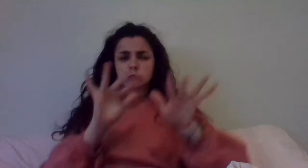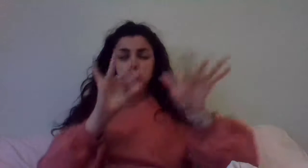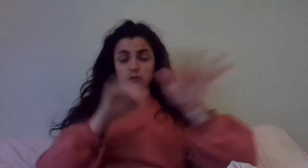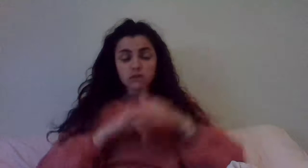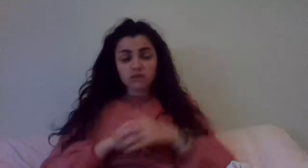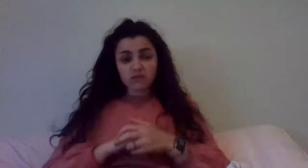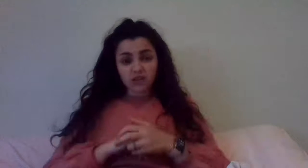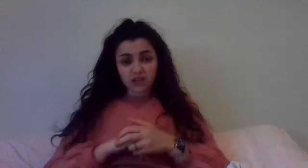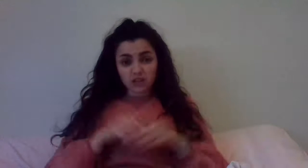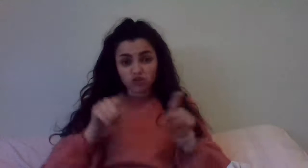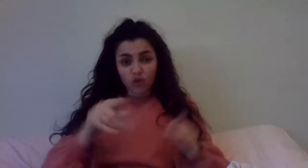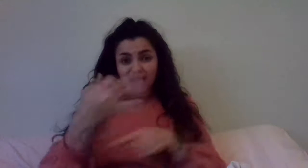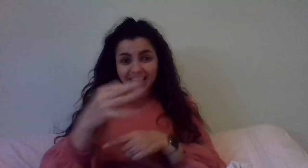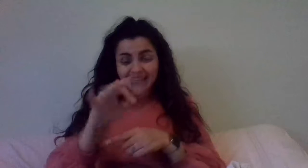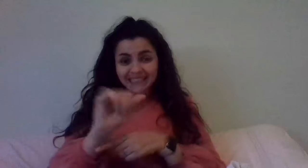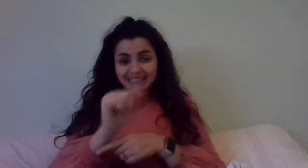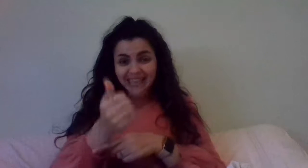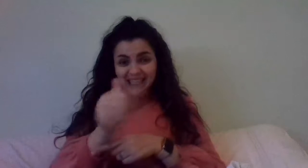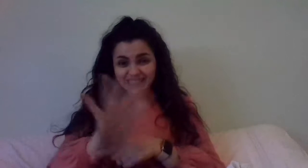of the 1910s,